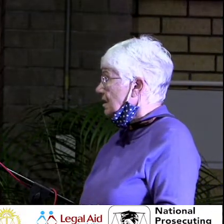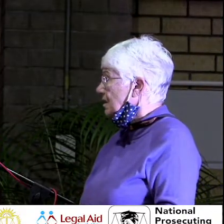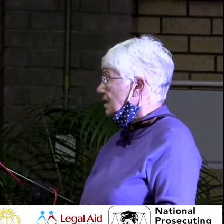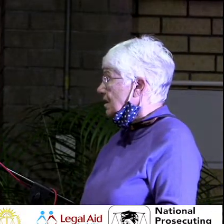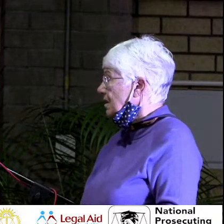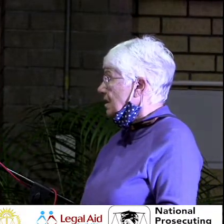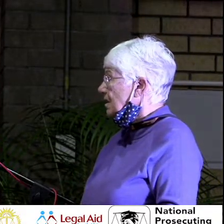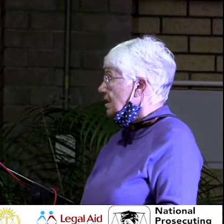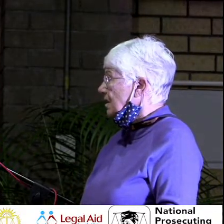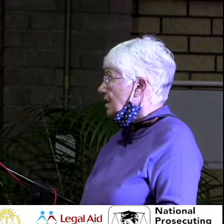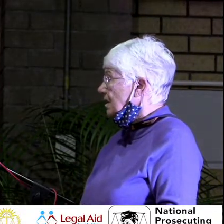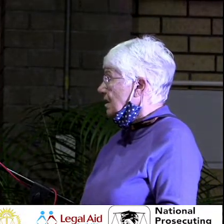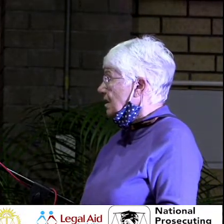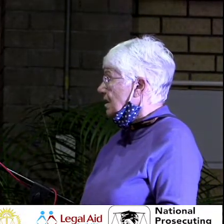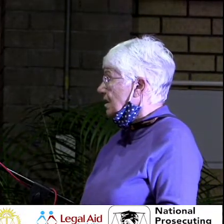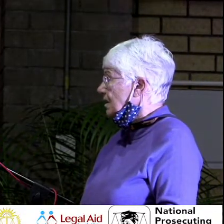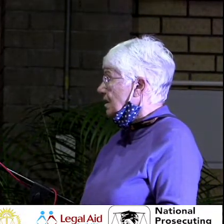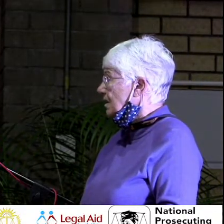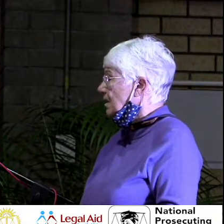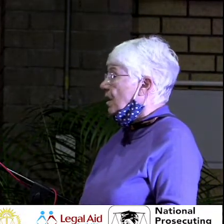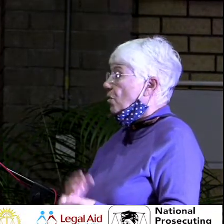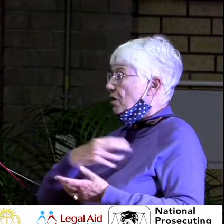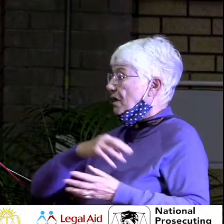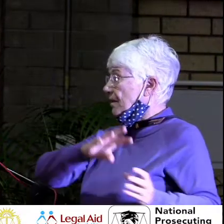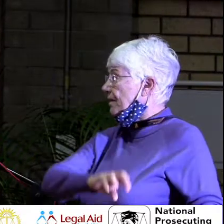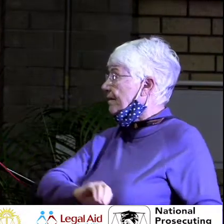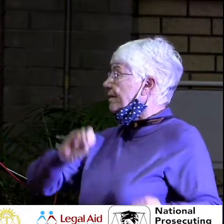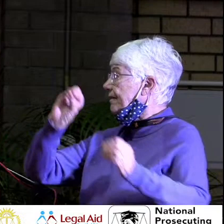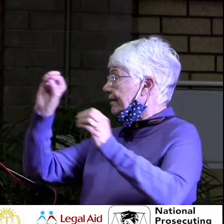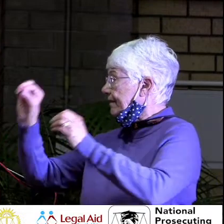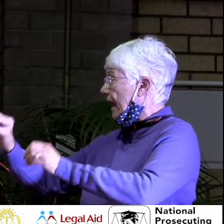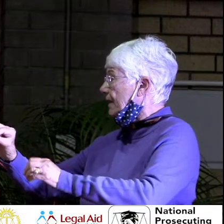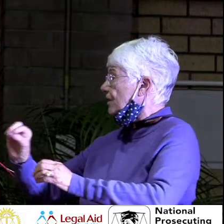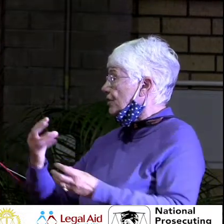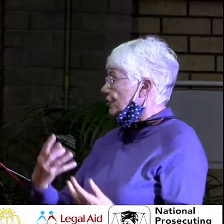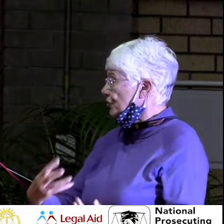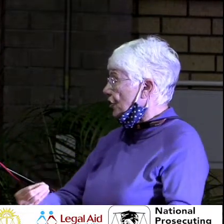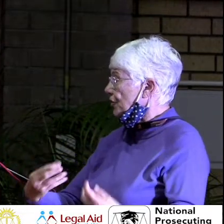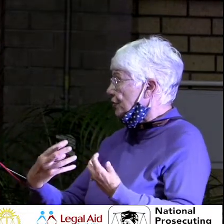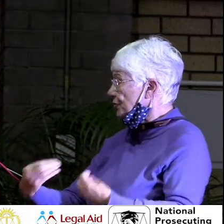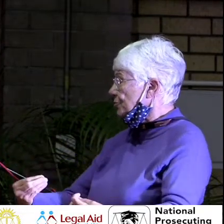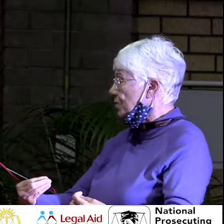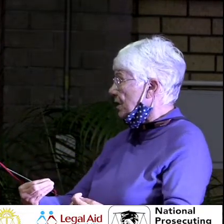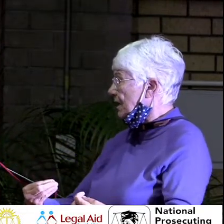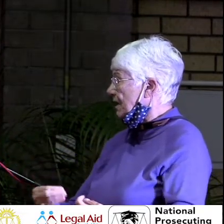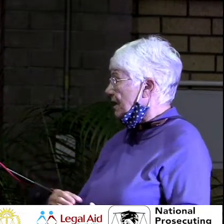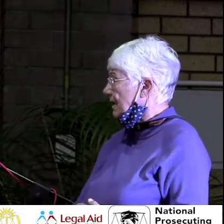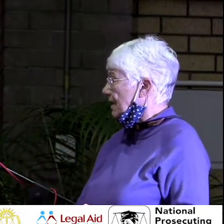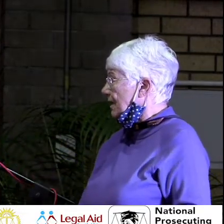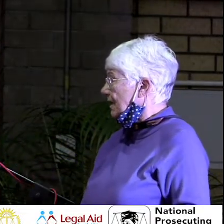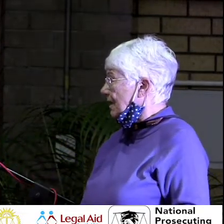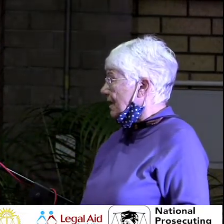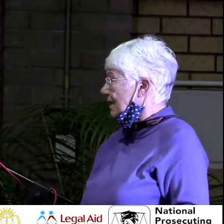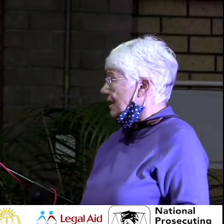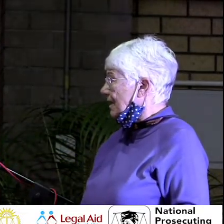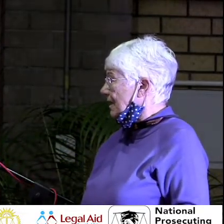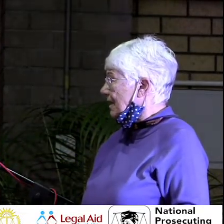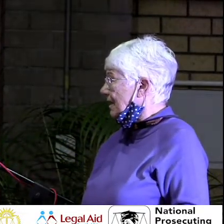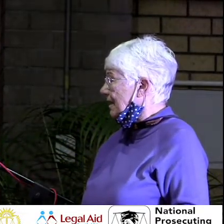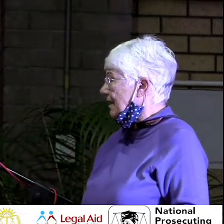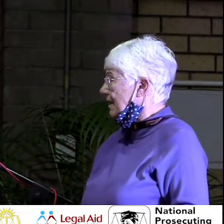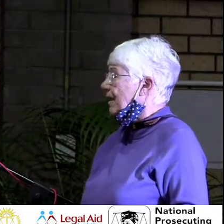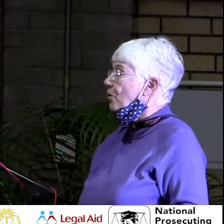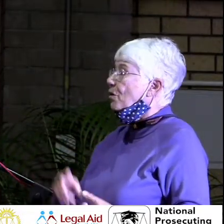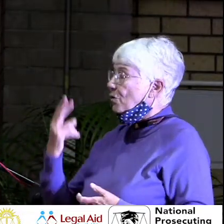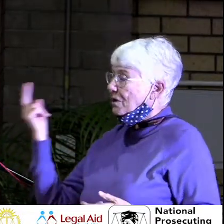real. We remove children because the situation is so bad. But where do we take the children to?